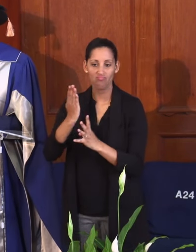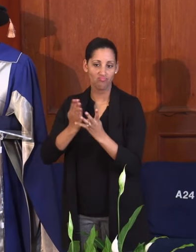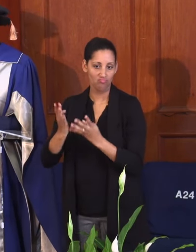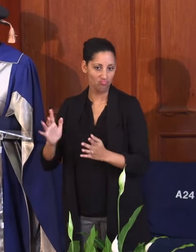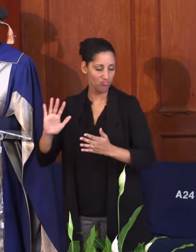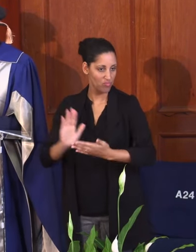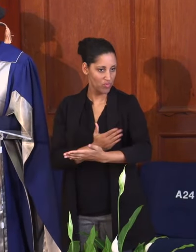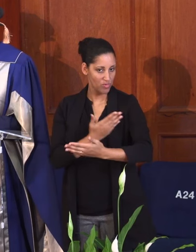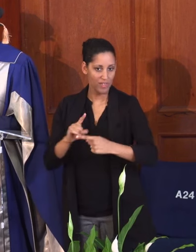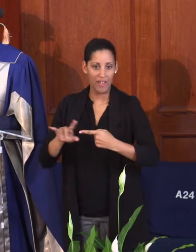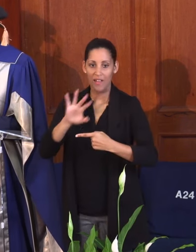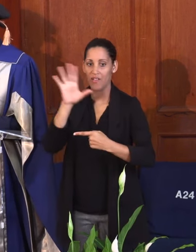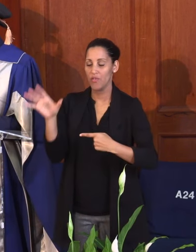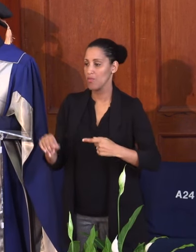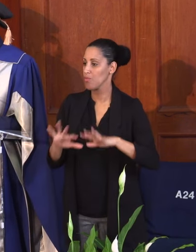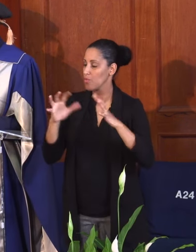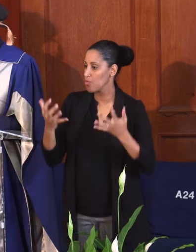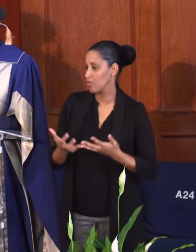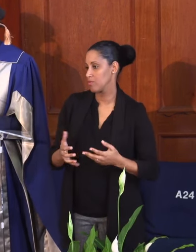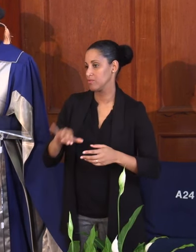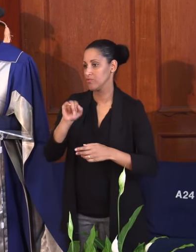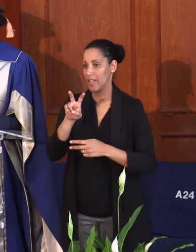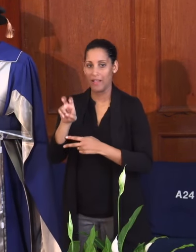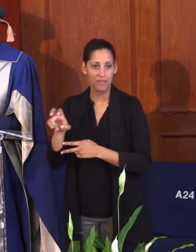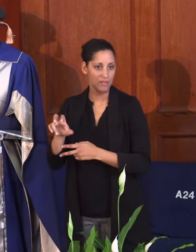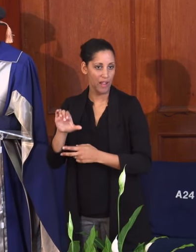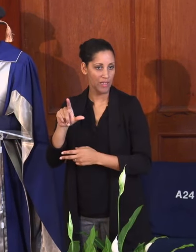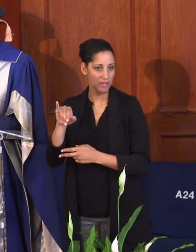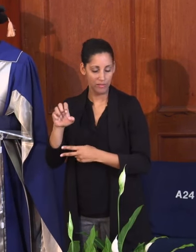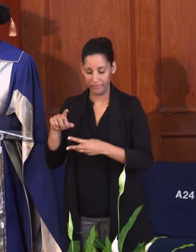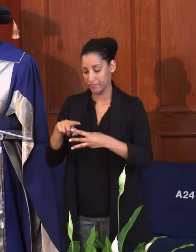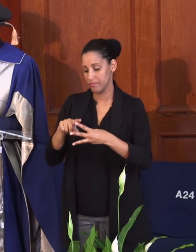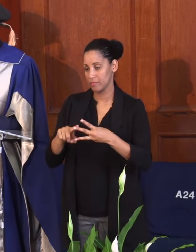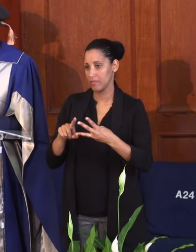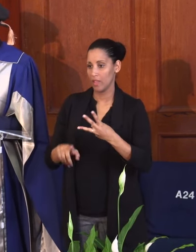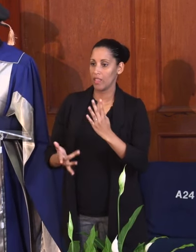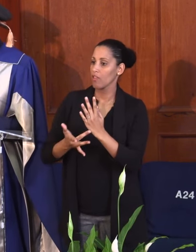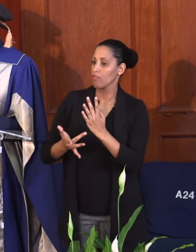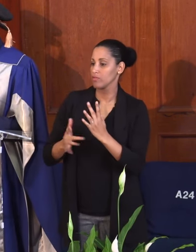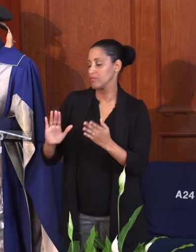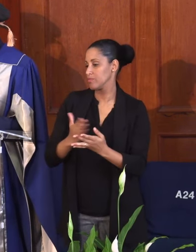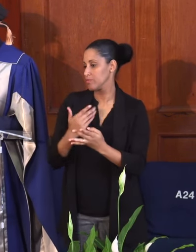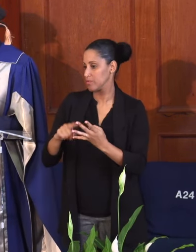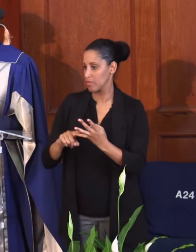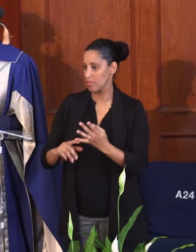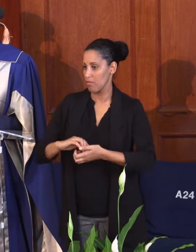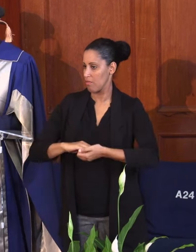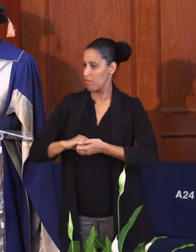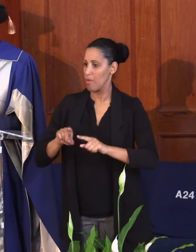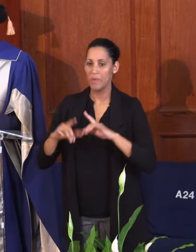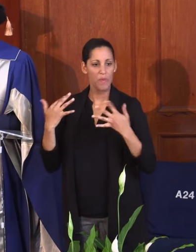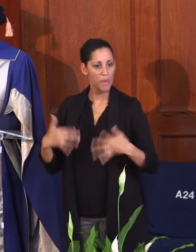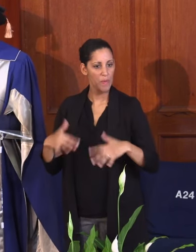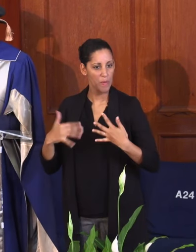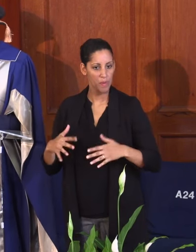from African and world music, classical, jazz, music technology, and opera, with exceptional standards of